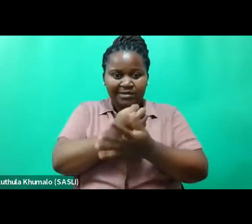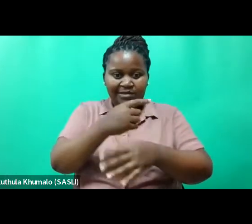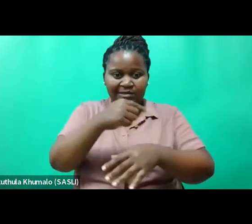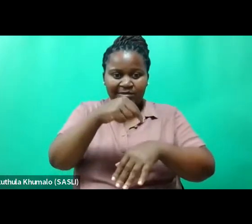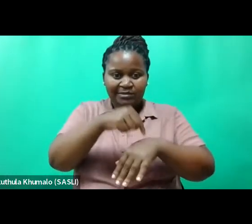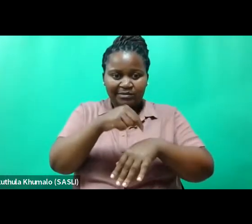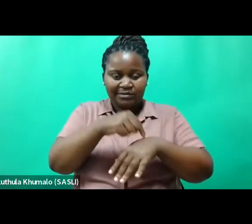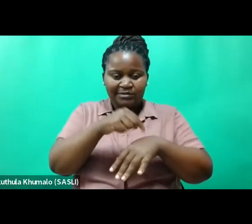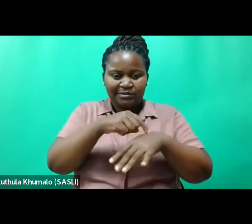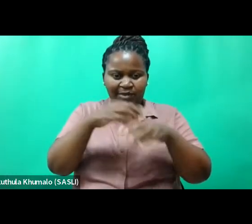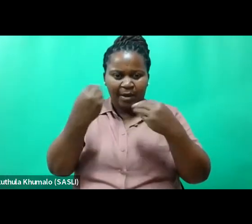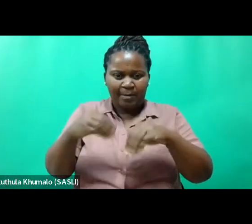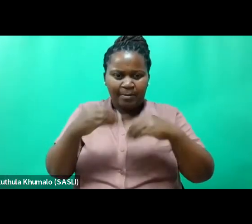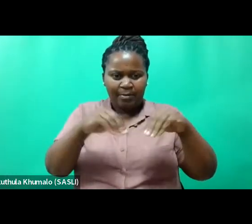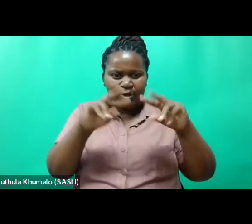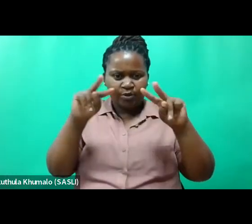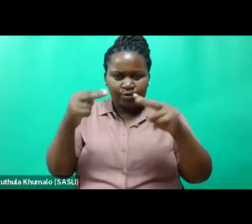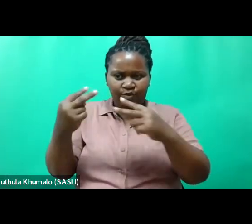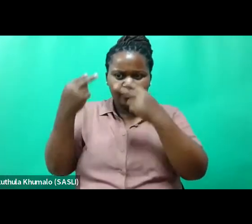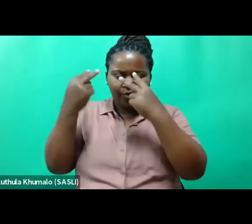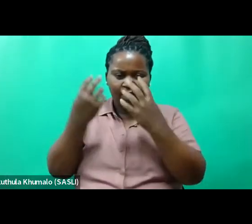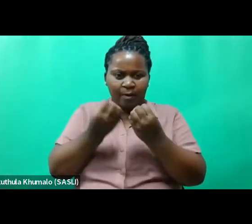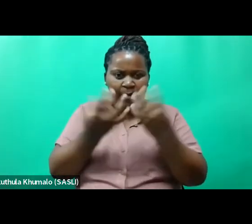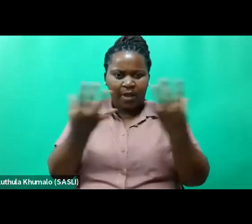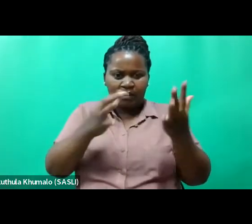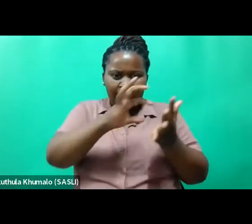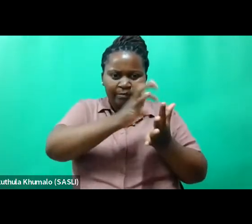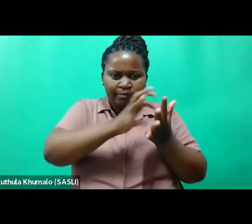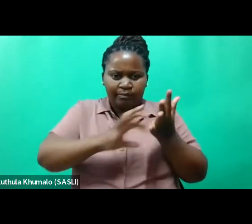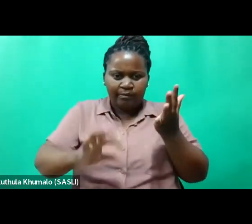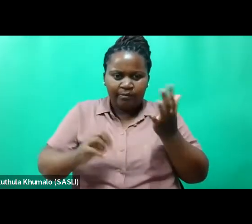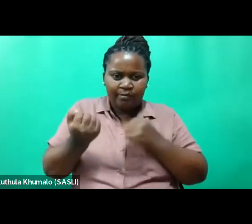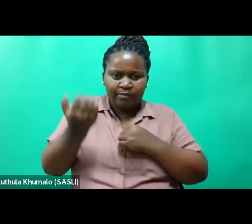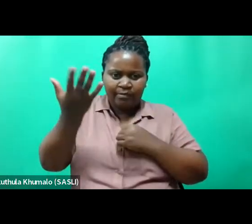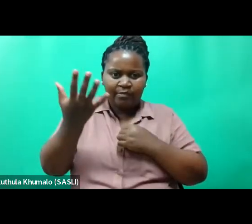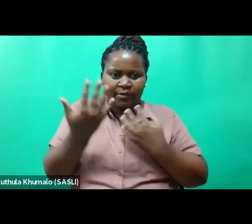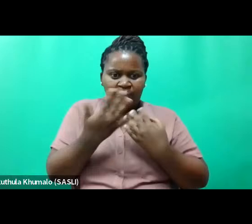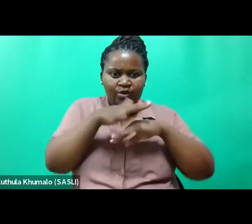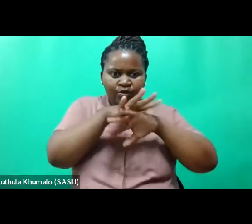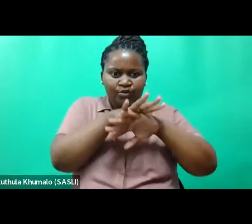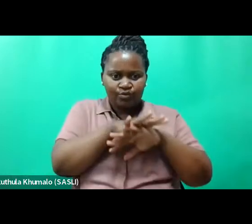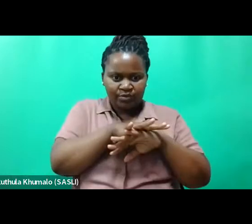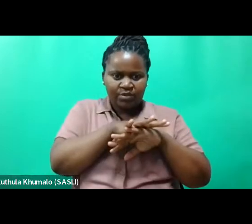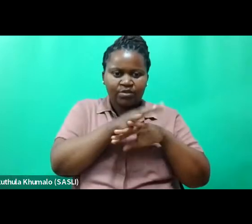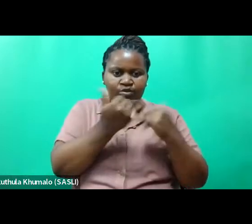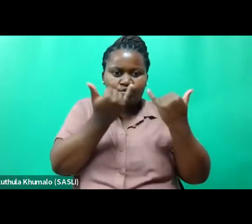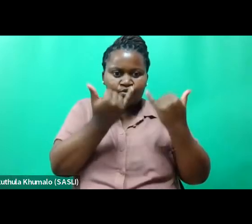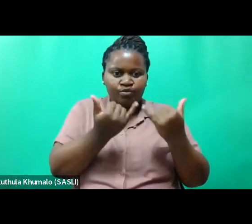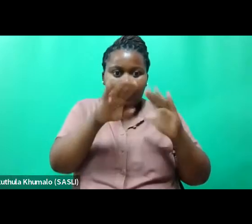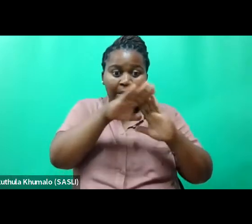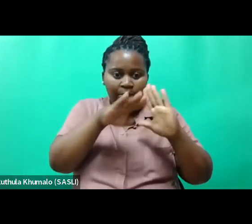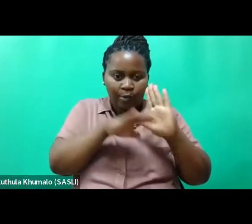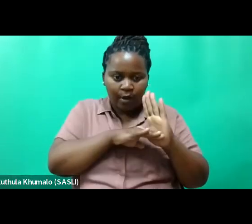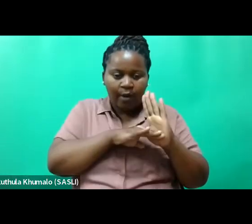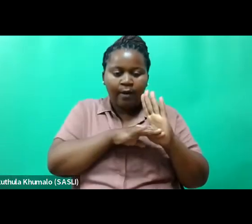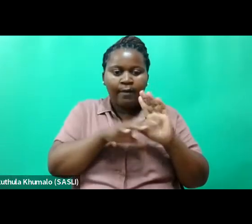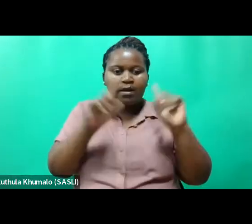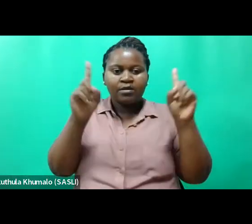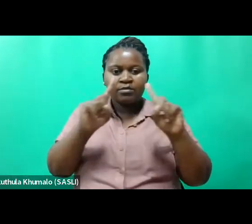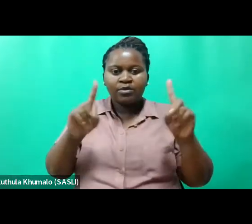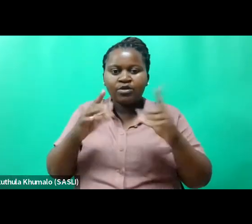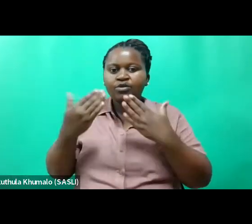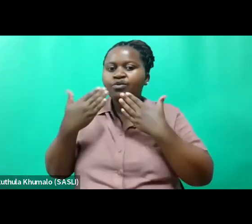review the many abstracts that were submitted for inclusion in today's program. A special vote of thanks to